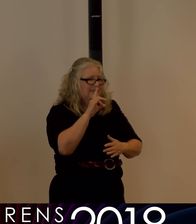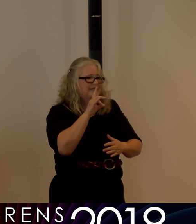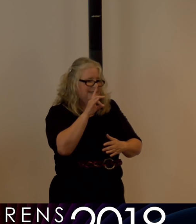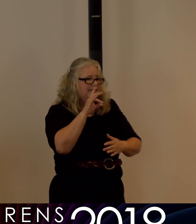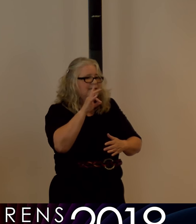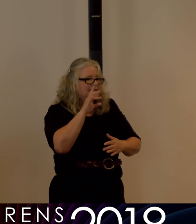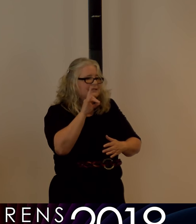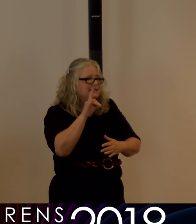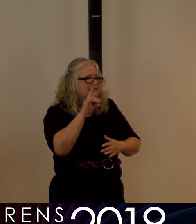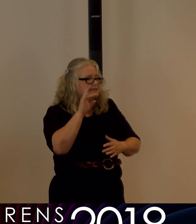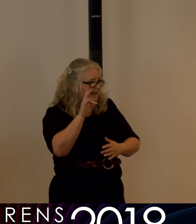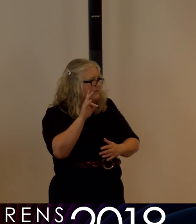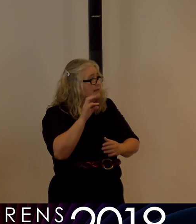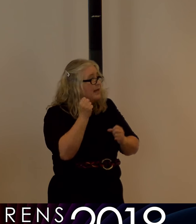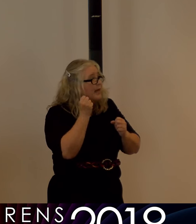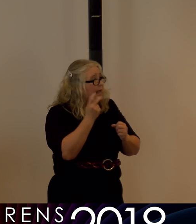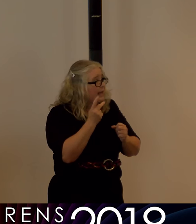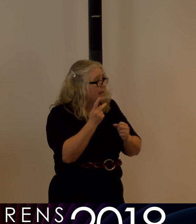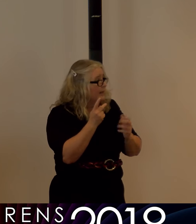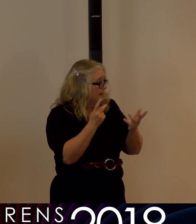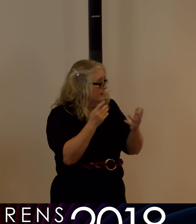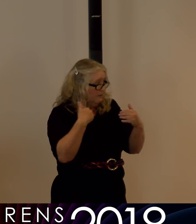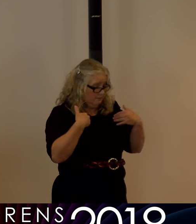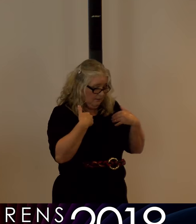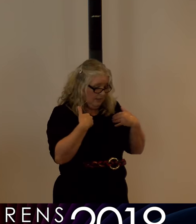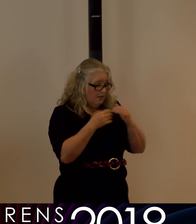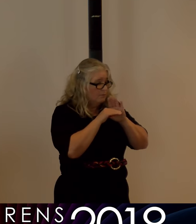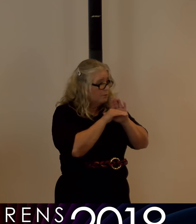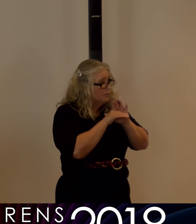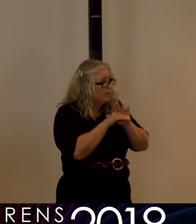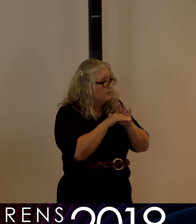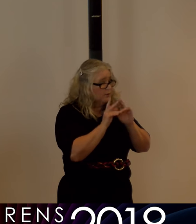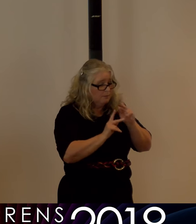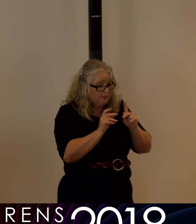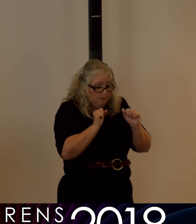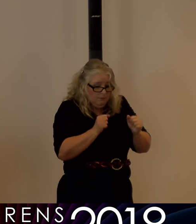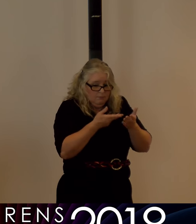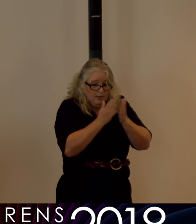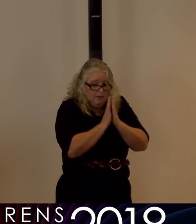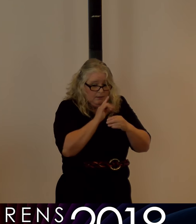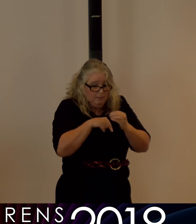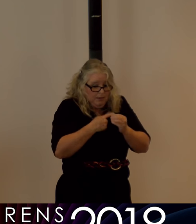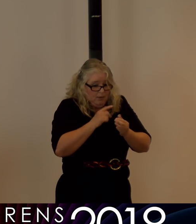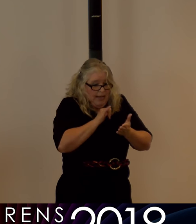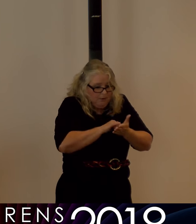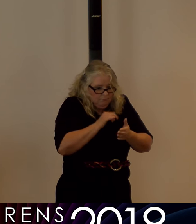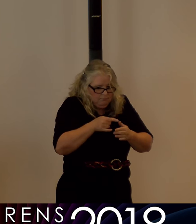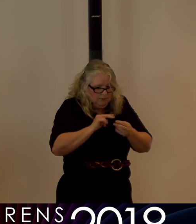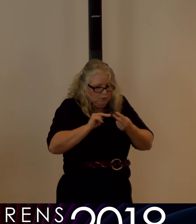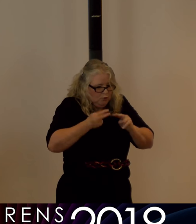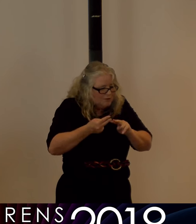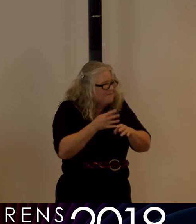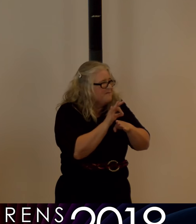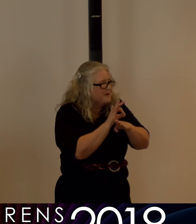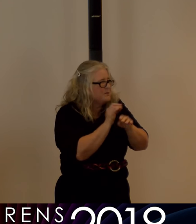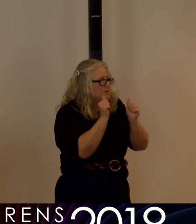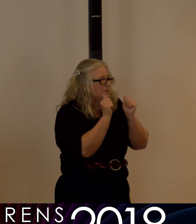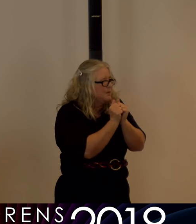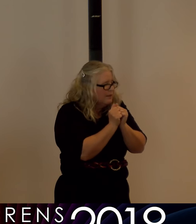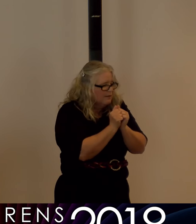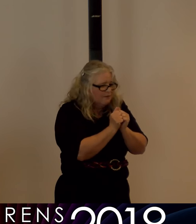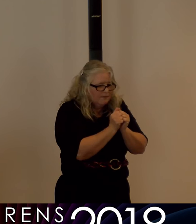models in place, people could start asking about how this particular gene functions in embryos,